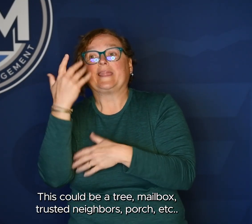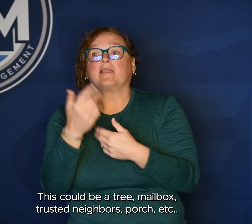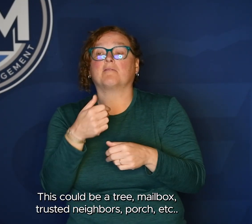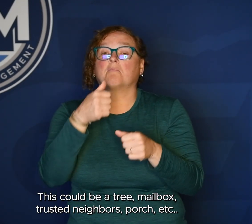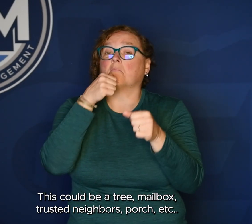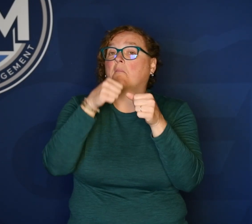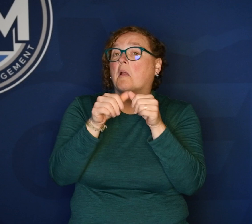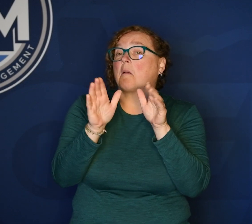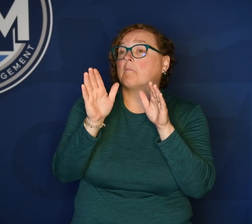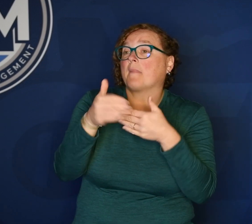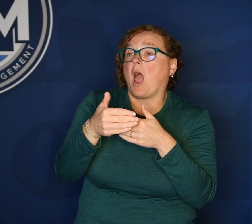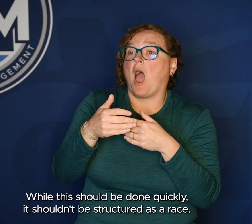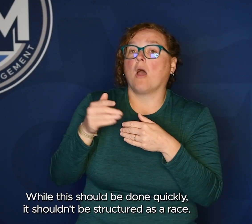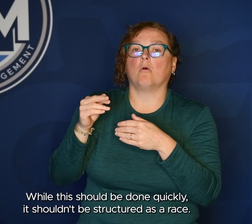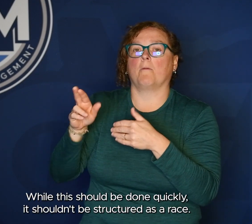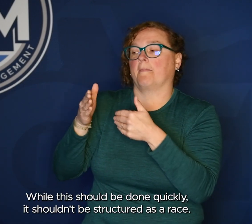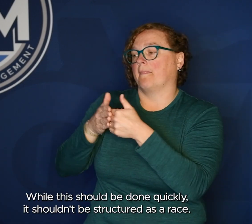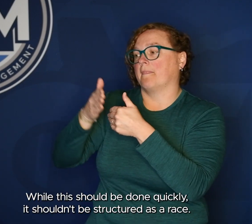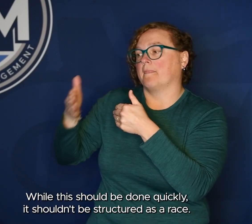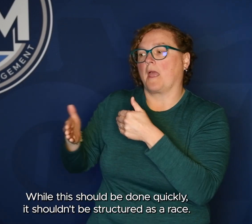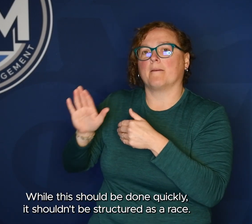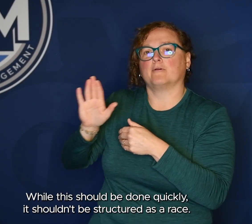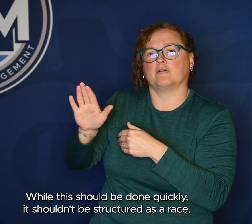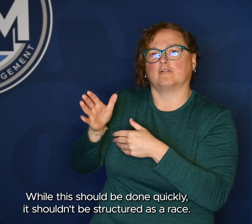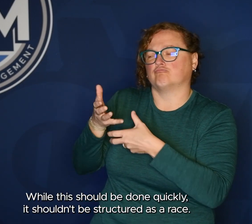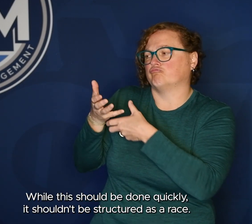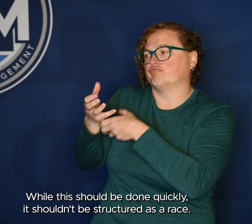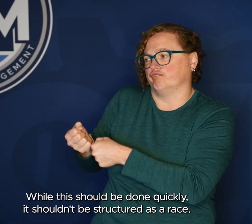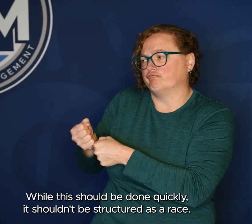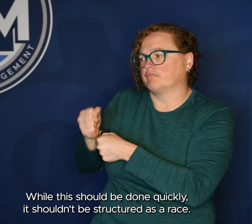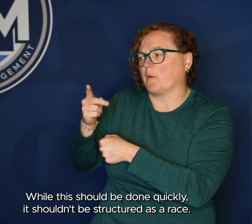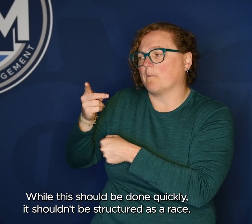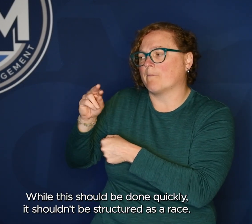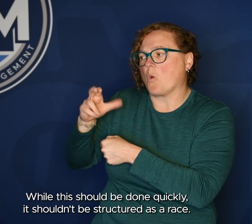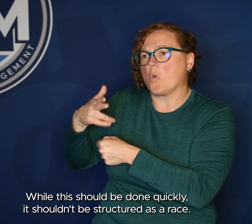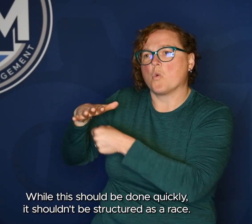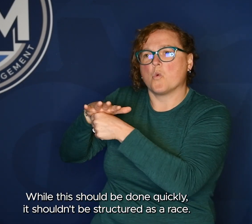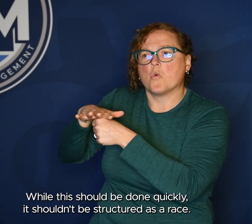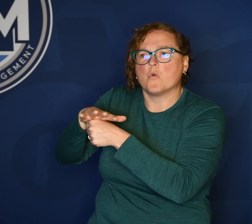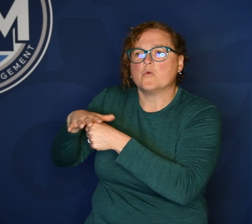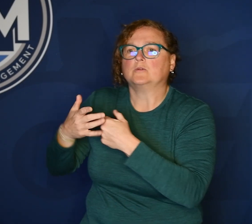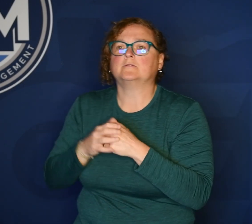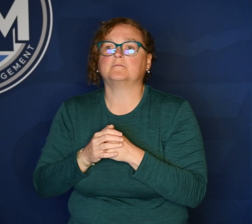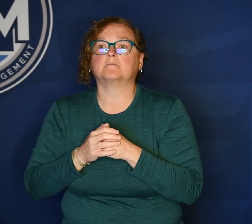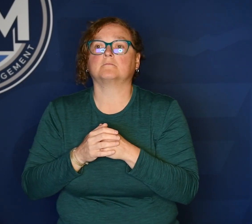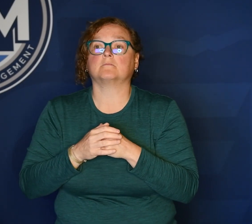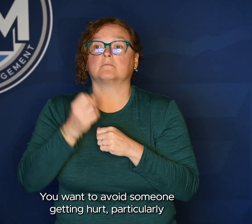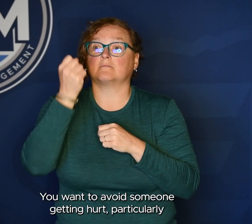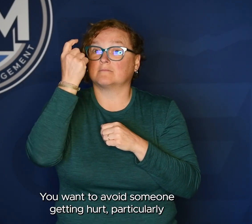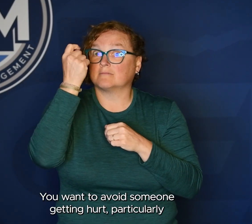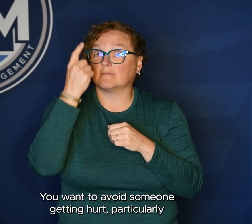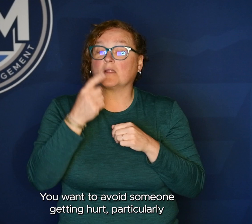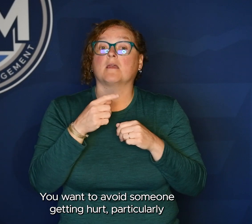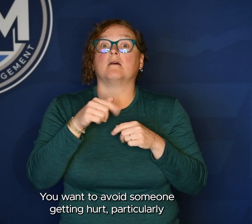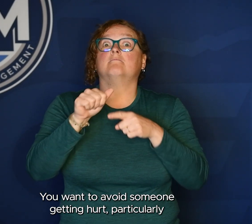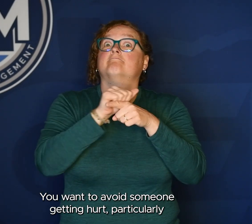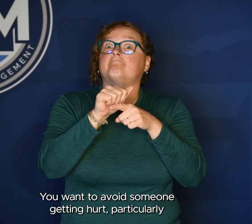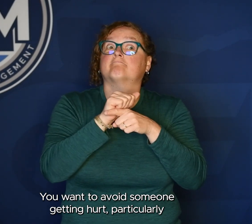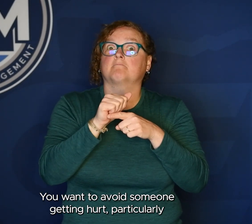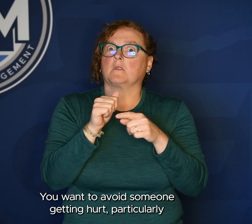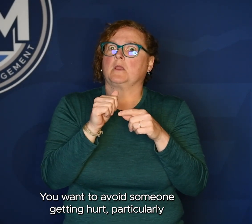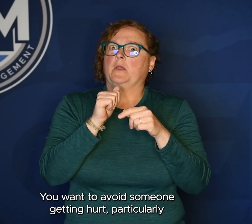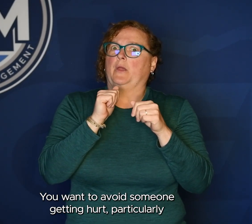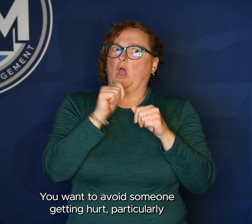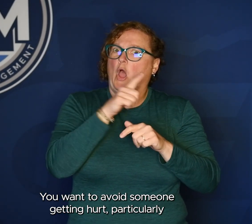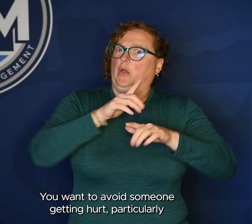porch, etc. While this should be done quickly, it shouldn't be structured as a race. You want to avoid someone